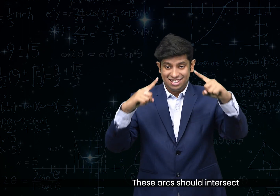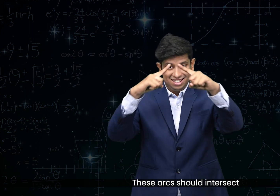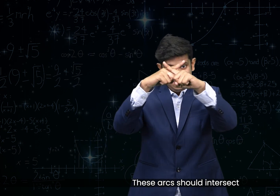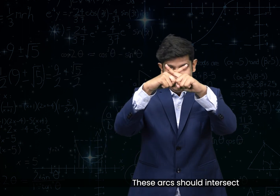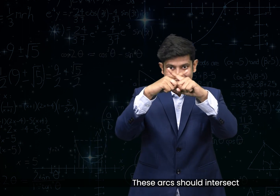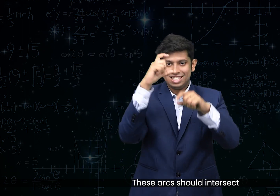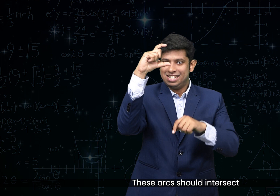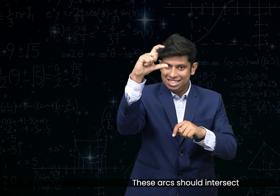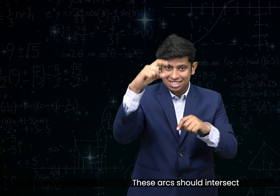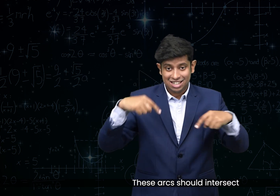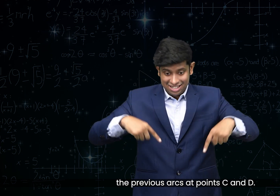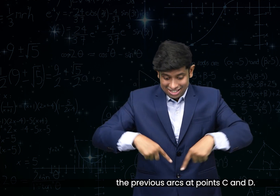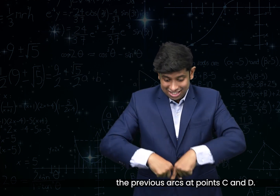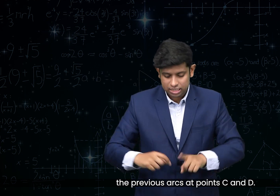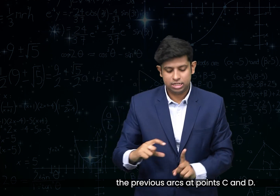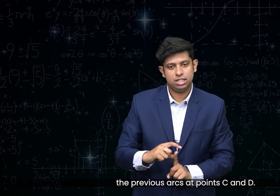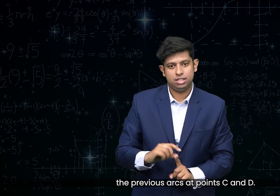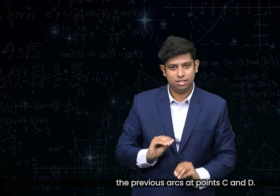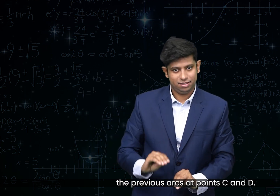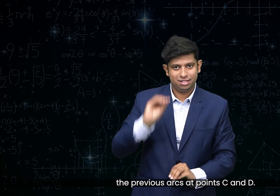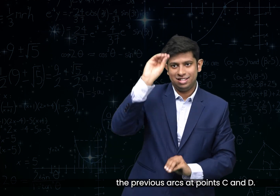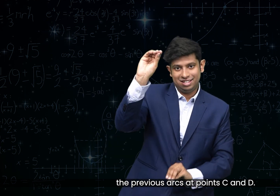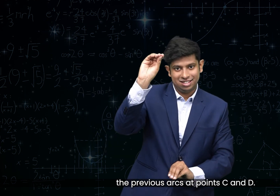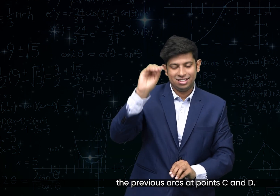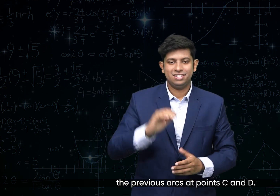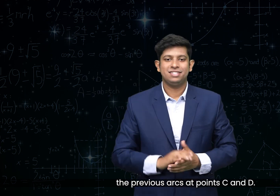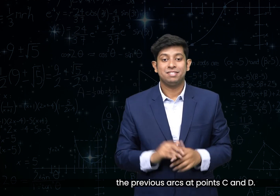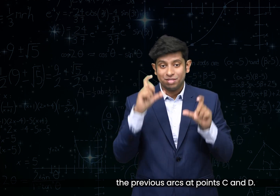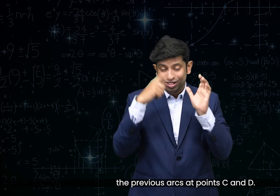These arcs should intersect the previous arcs at points C and D.